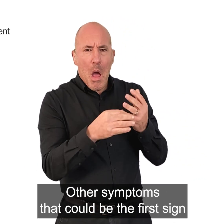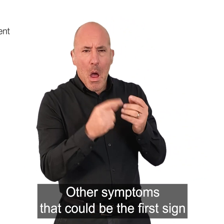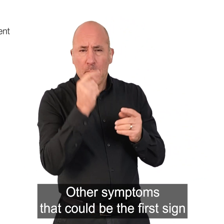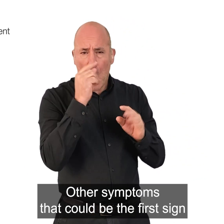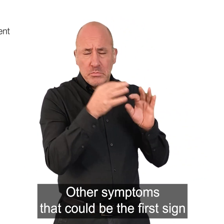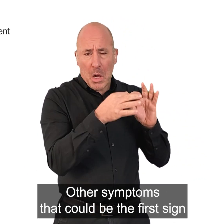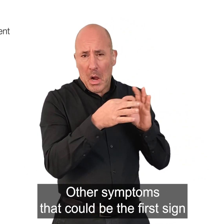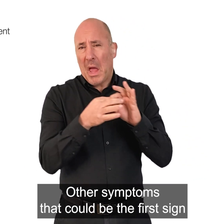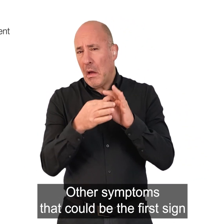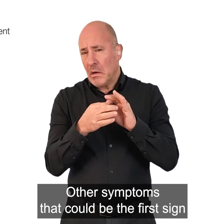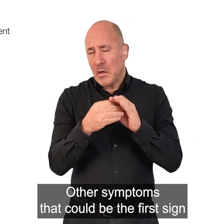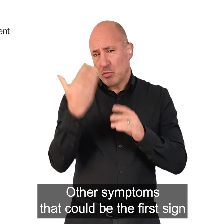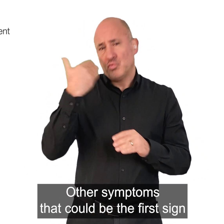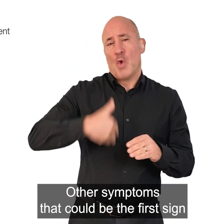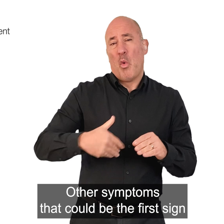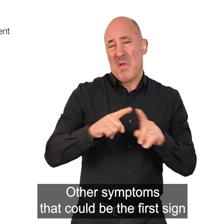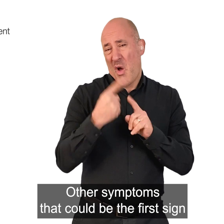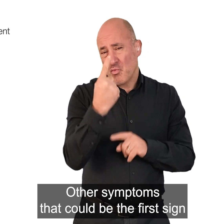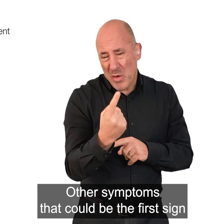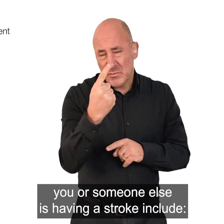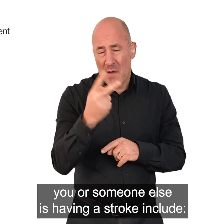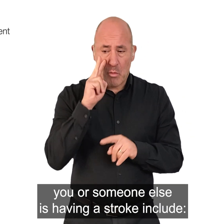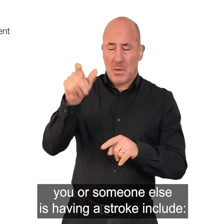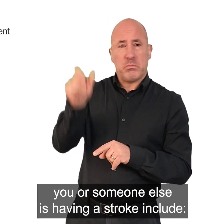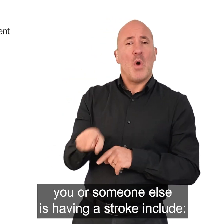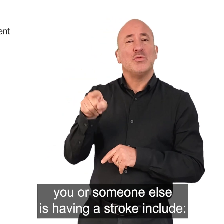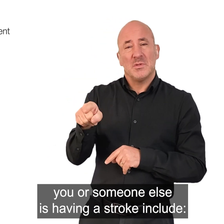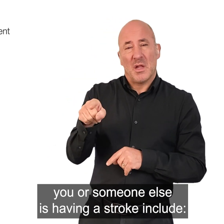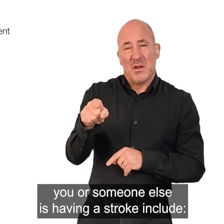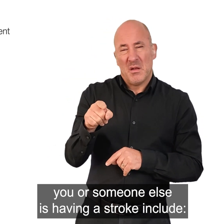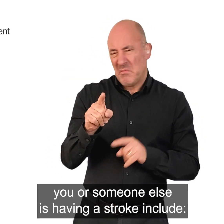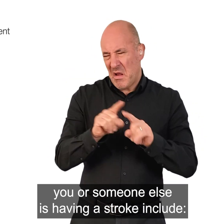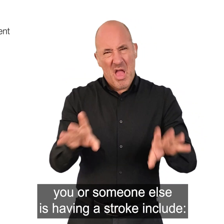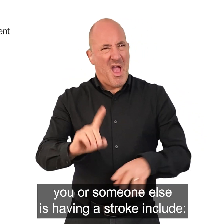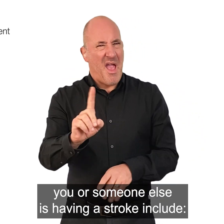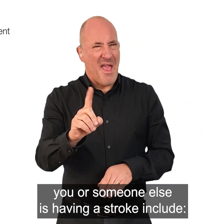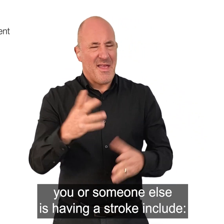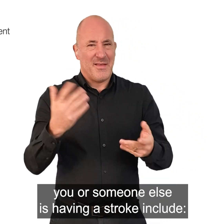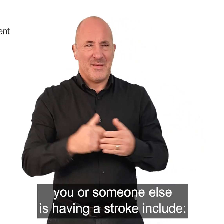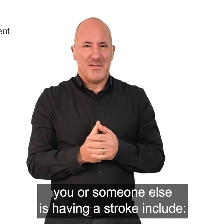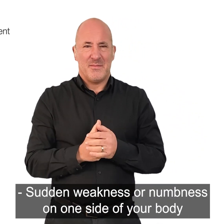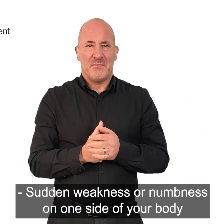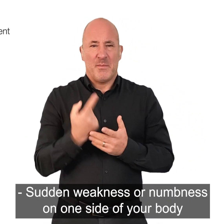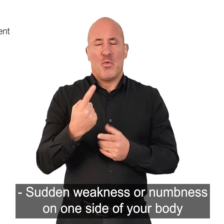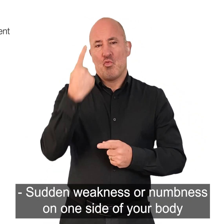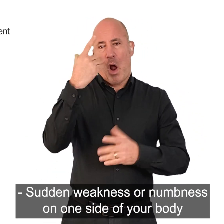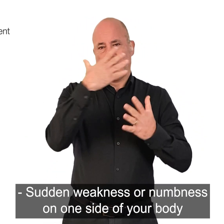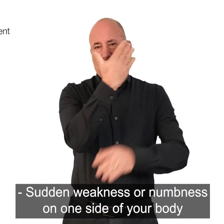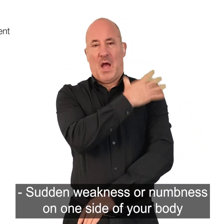Other symptoms that could be the first sign you or someone else is having a stroke include sudden weakness or numbness on